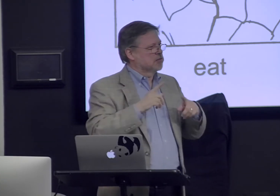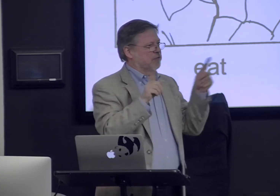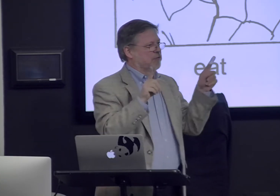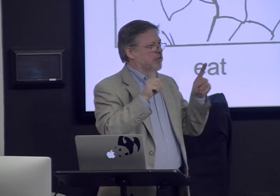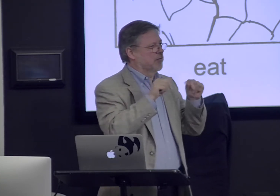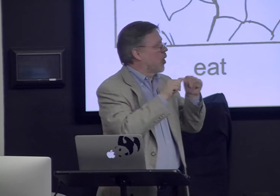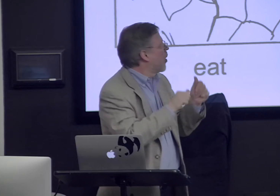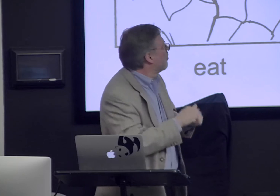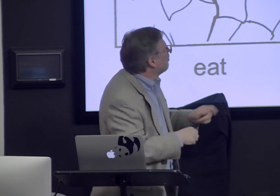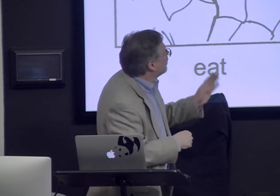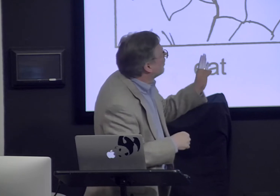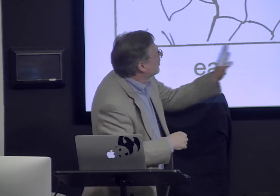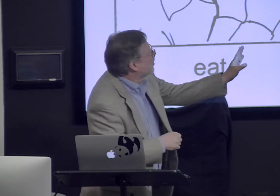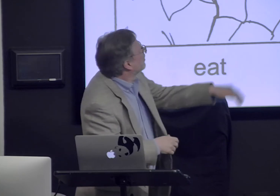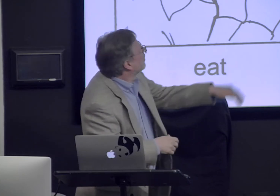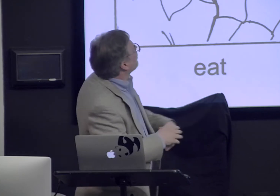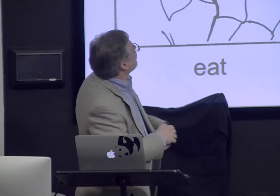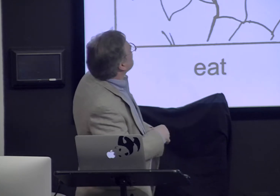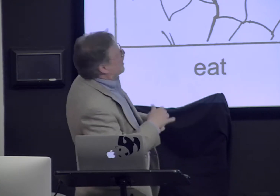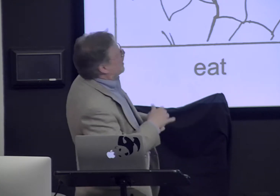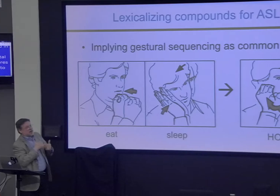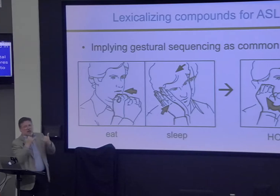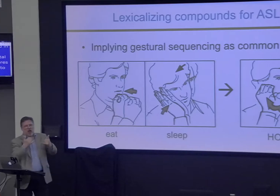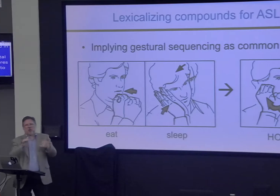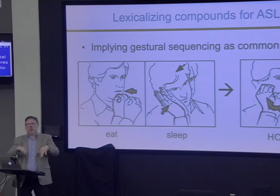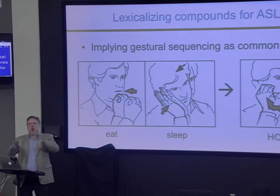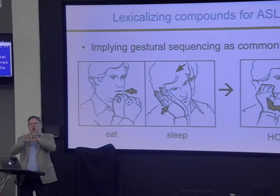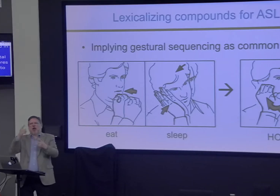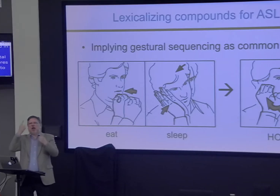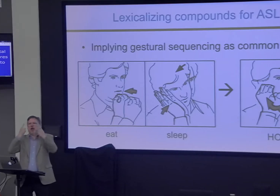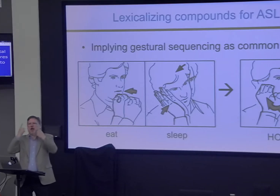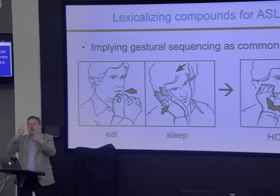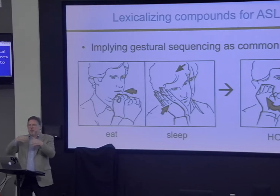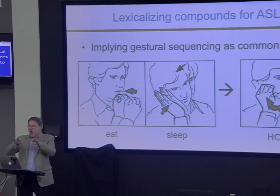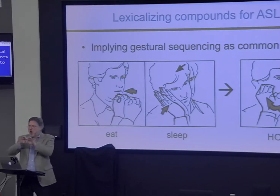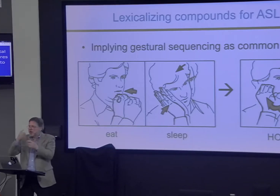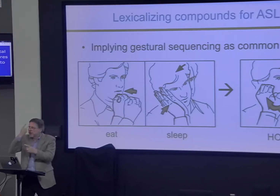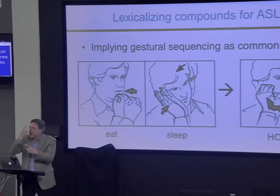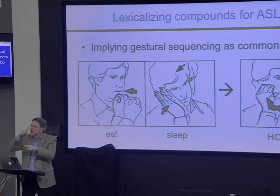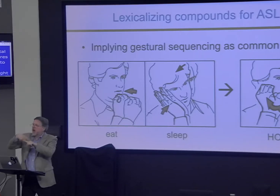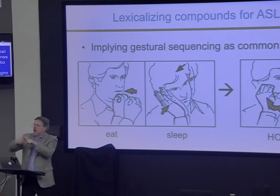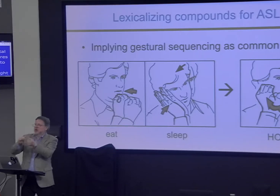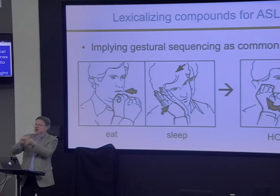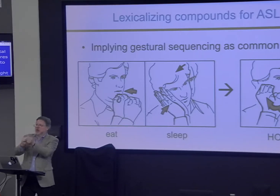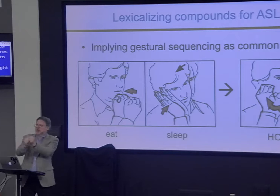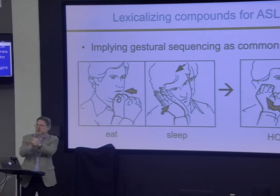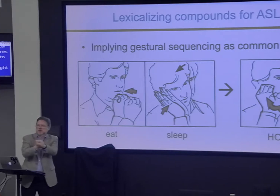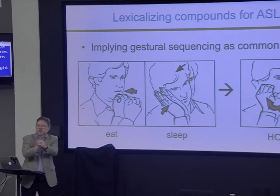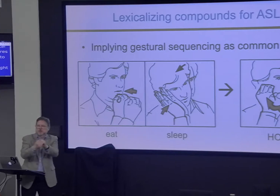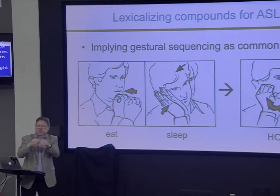Then this form that you see on the far right, which is understood as home, while it was originally a compound of eat and